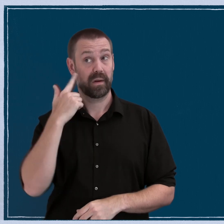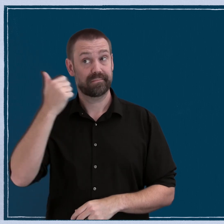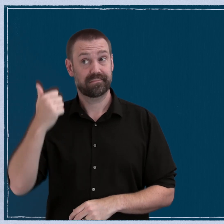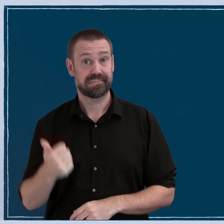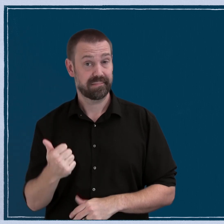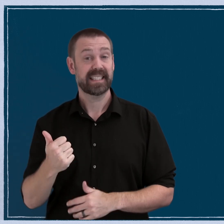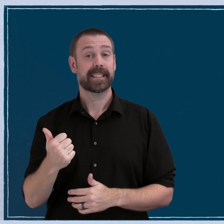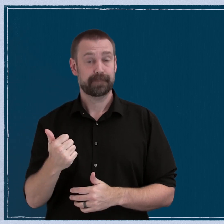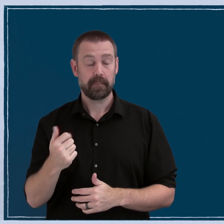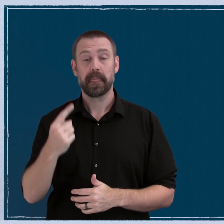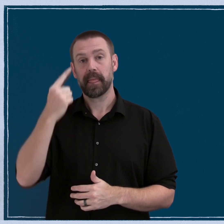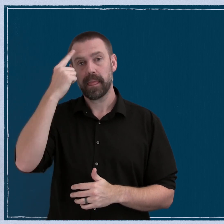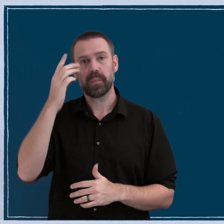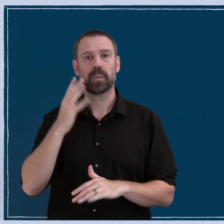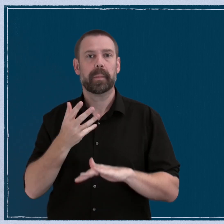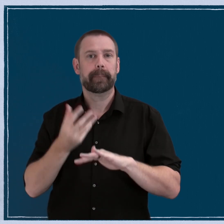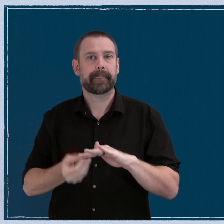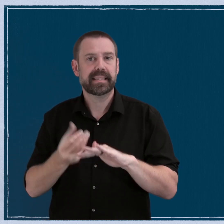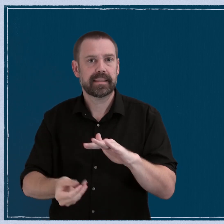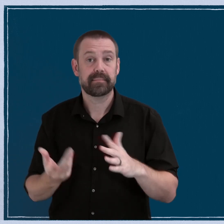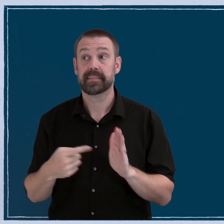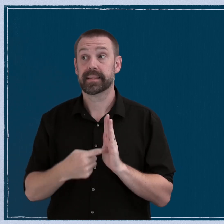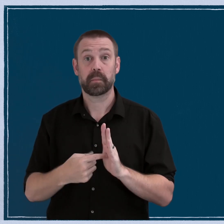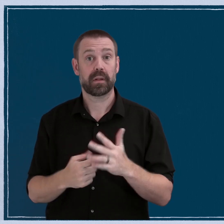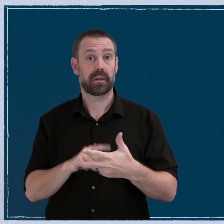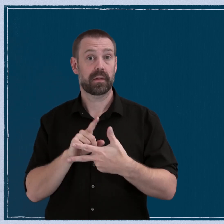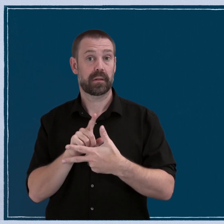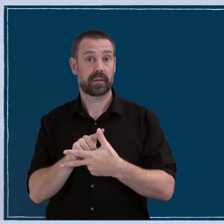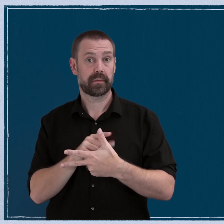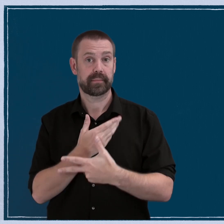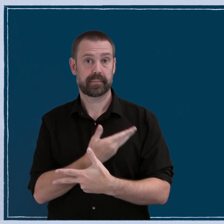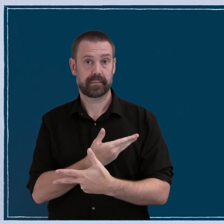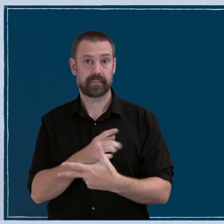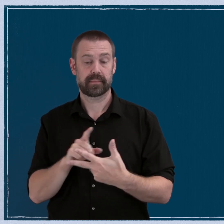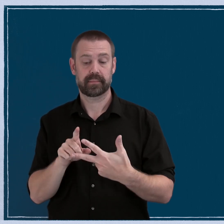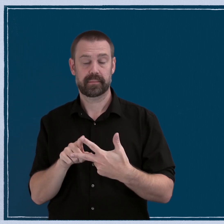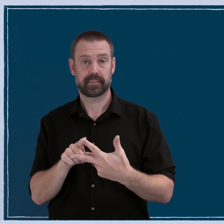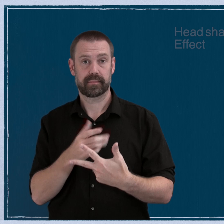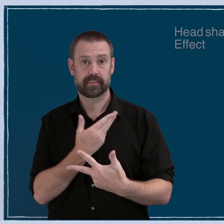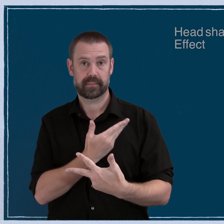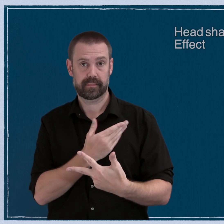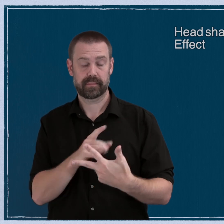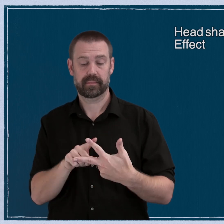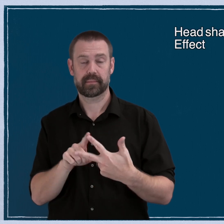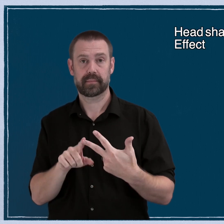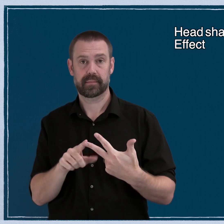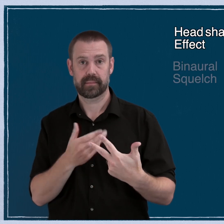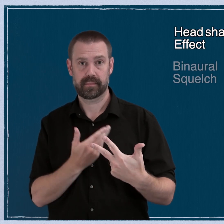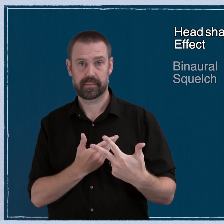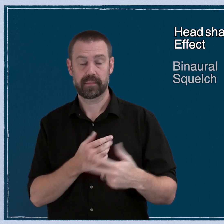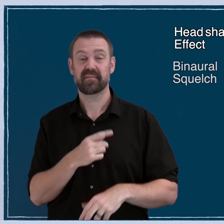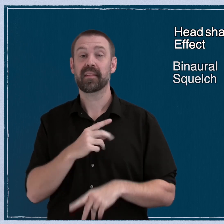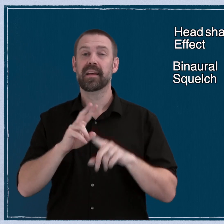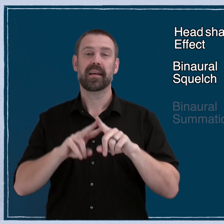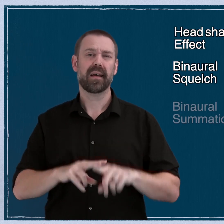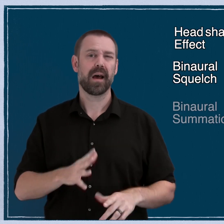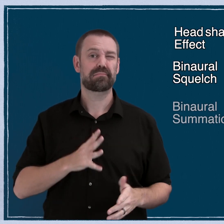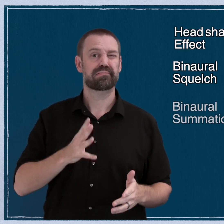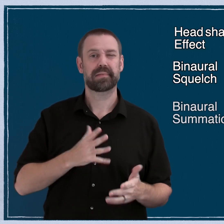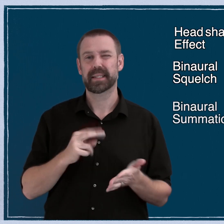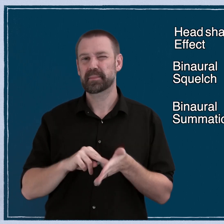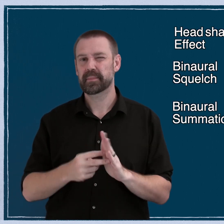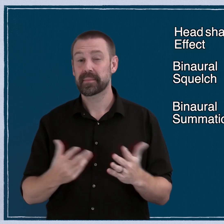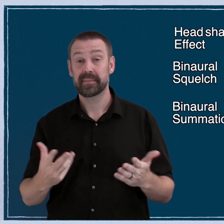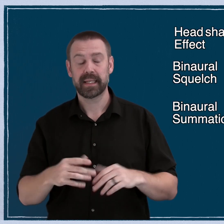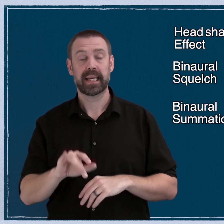Exactly. When one ear isn't working the same, the brain misses out on things like the head shadow effect, binaural squelch, and binaural